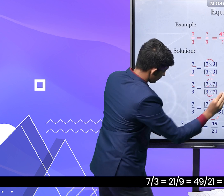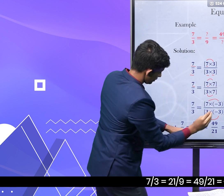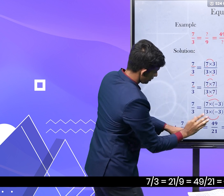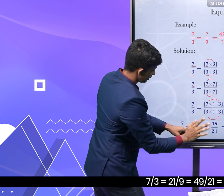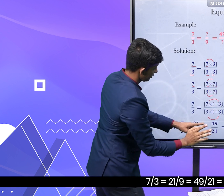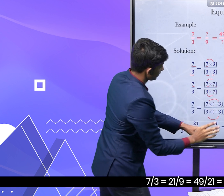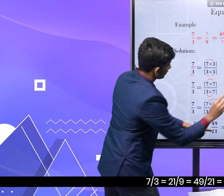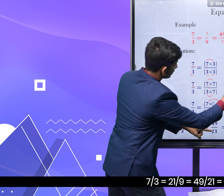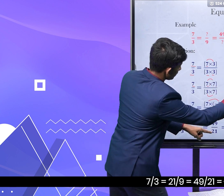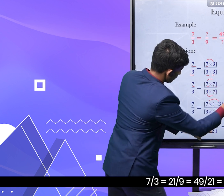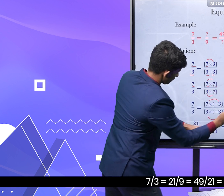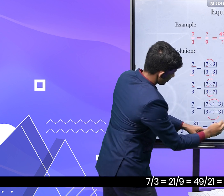9.